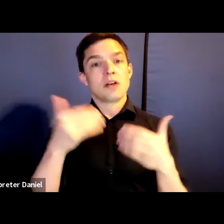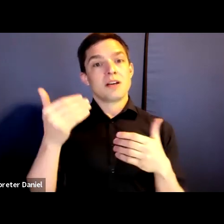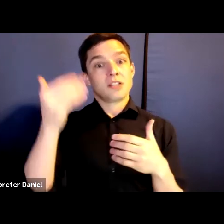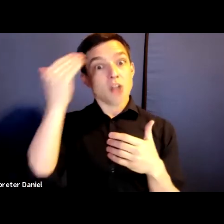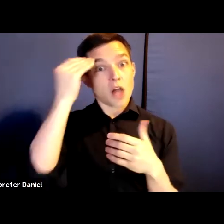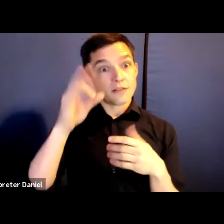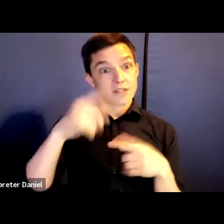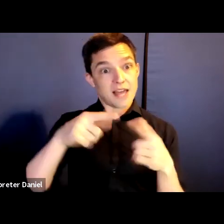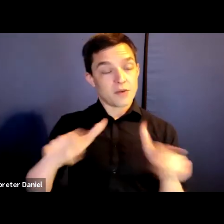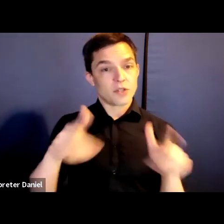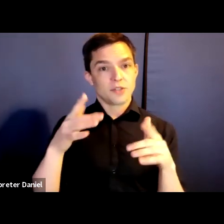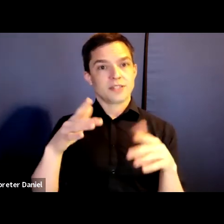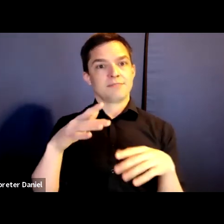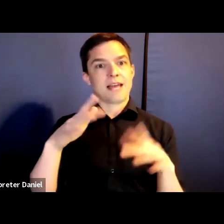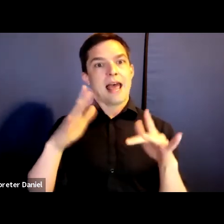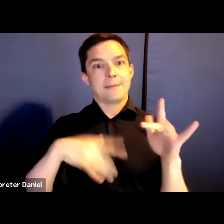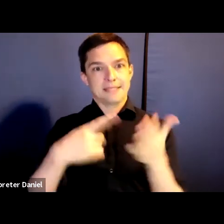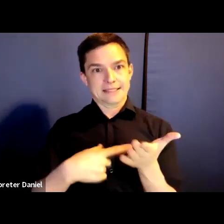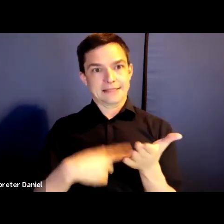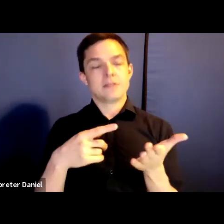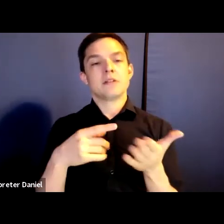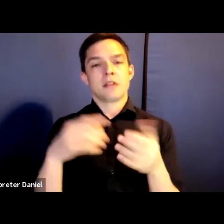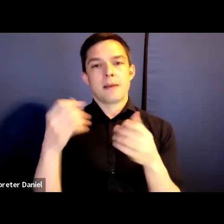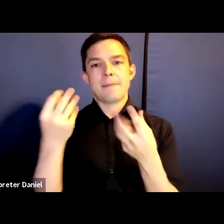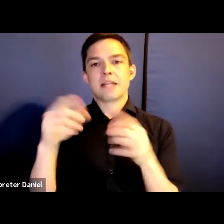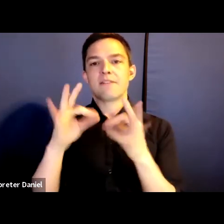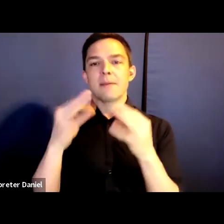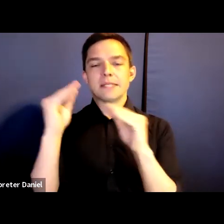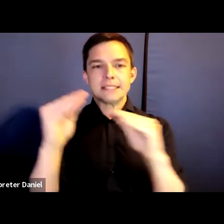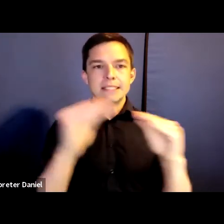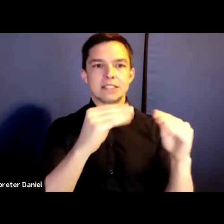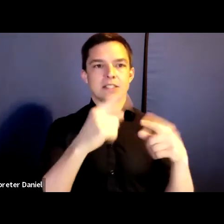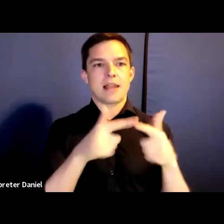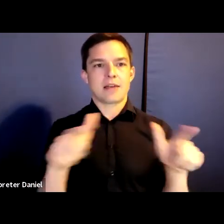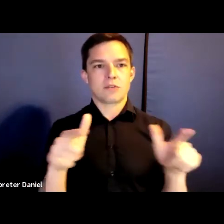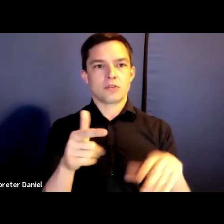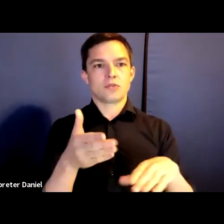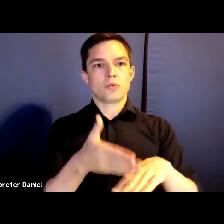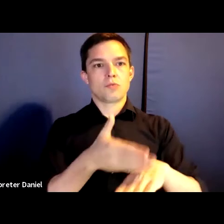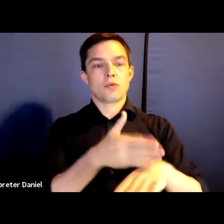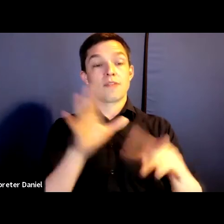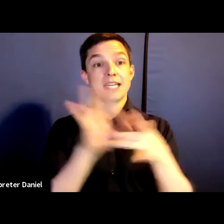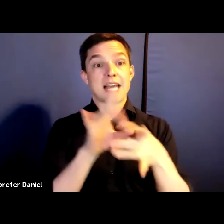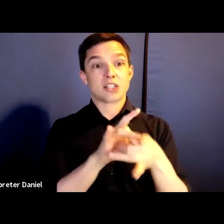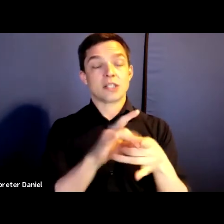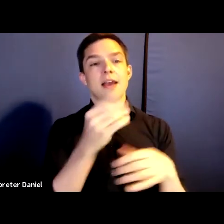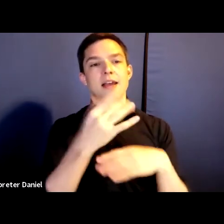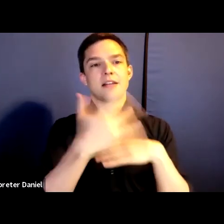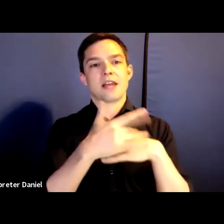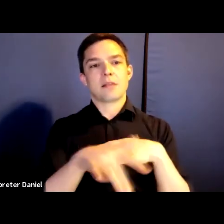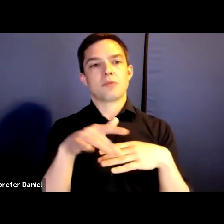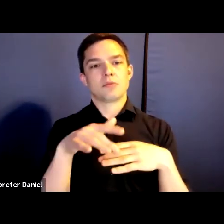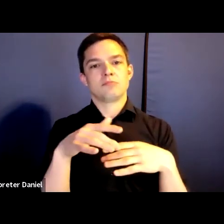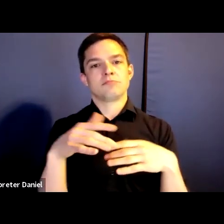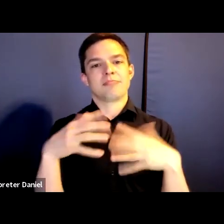total of 45 families were taught basic sign language, improving thus the connection and the development of healthy relationship with